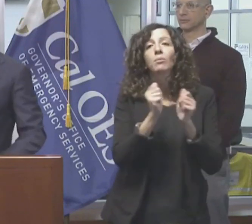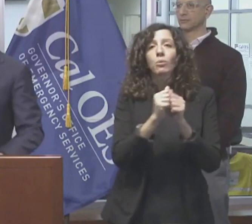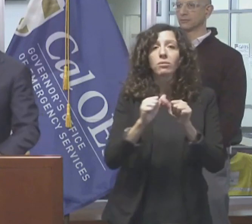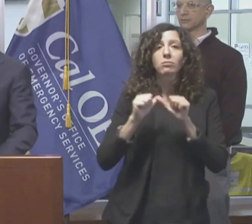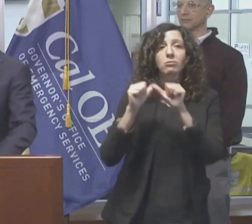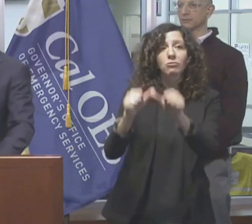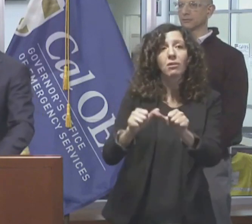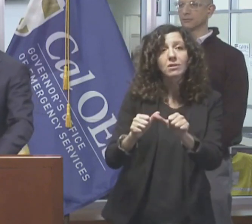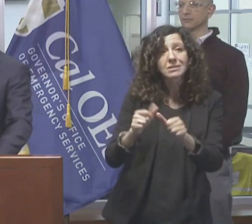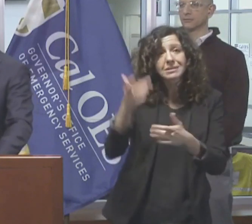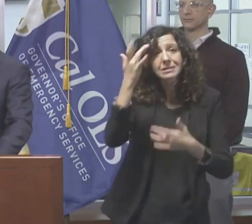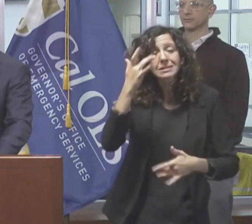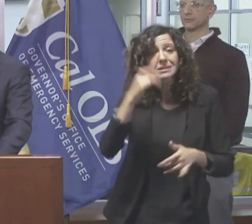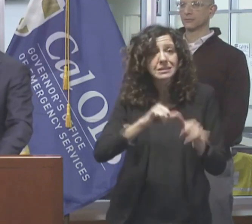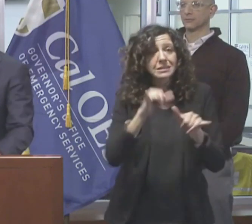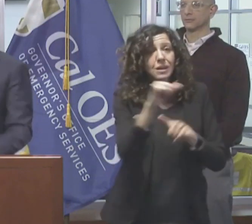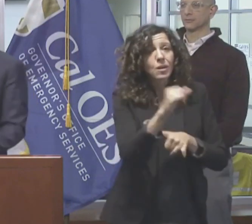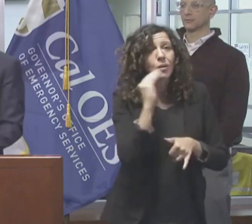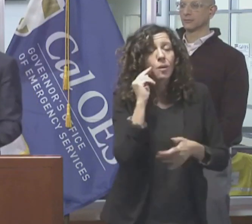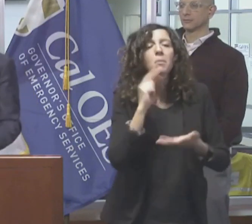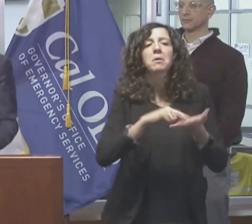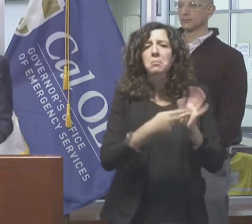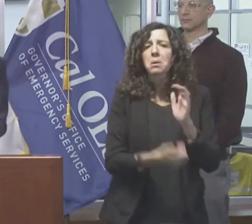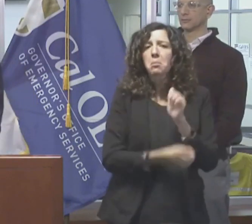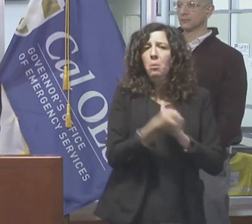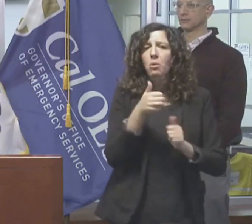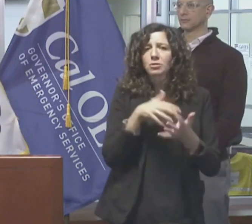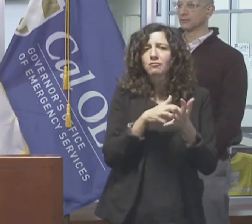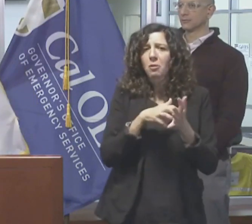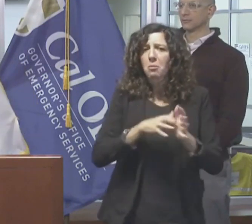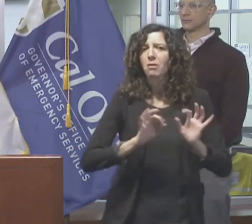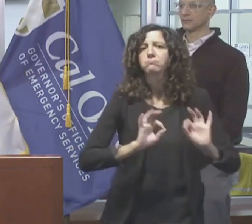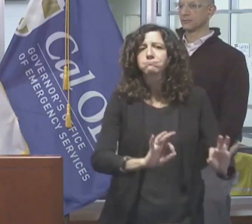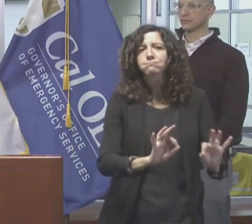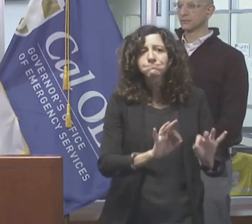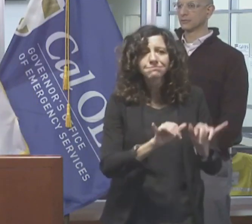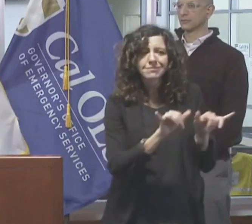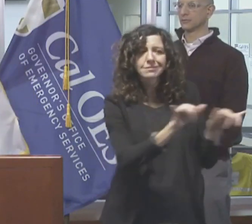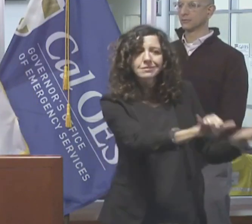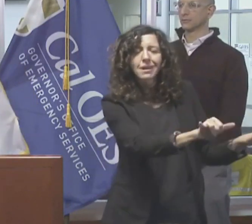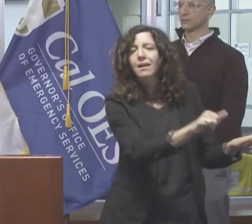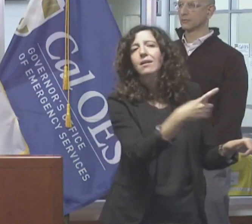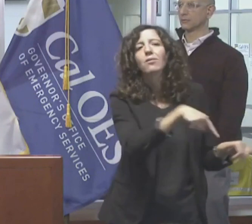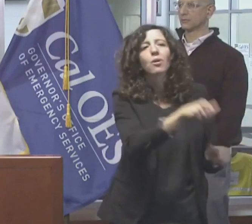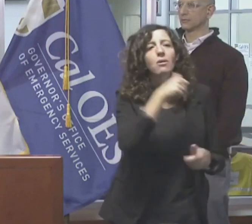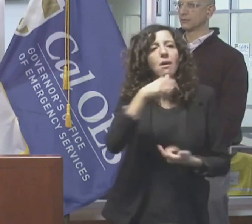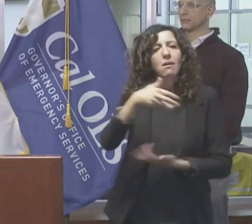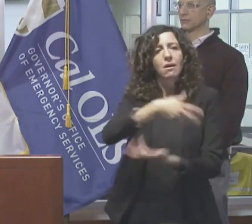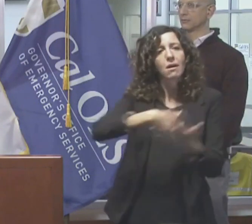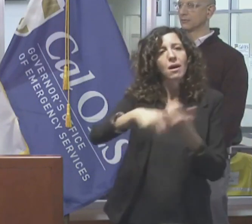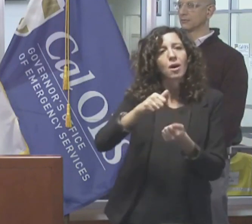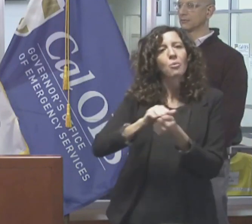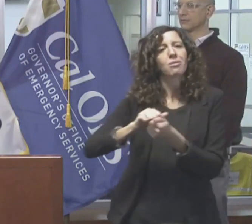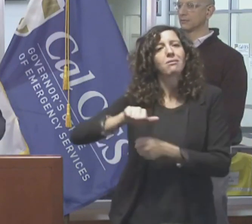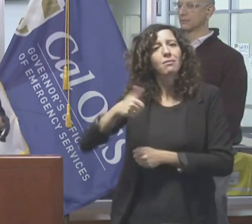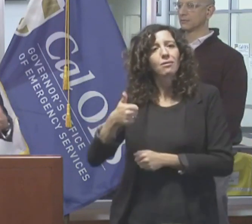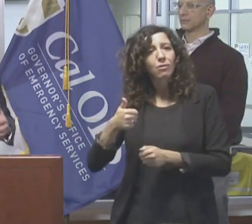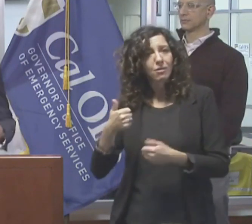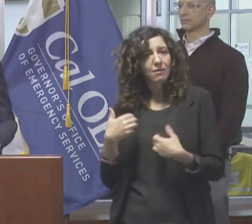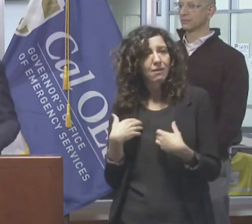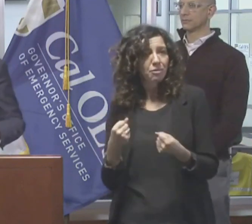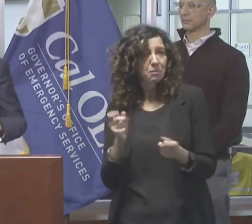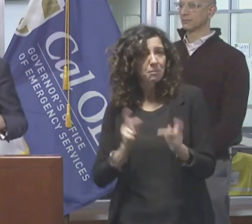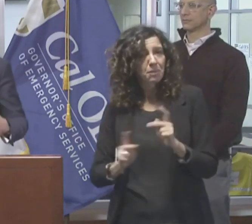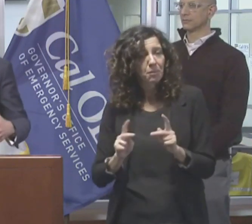have substantially addressed the needs of the most vulnerable in terms of not mixing and being socially isolated. So you then